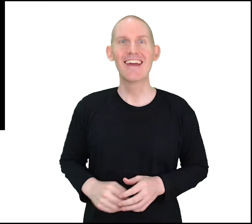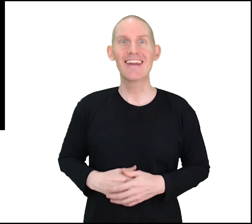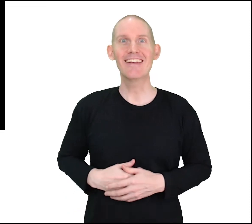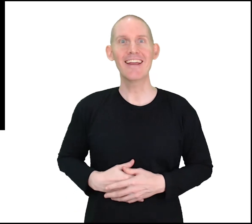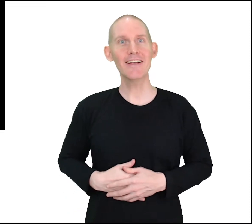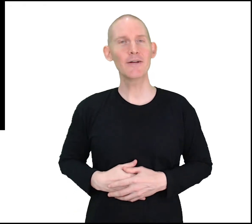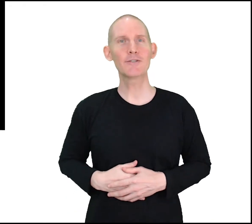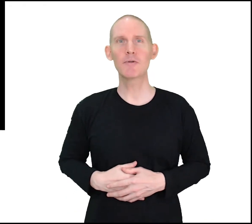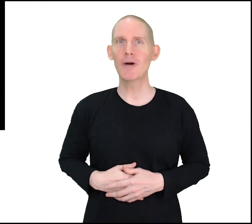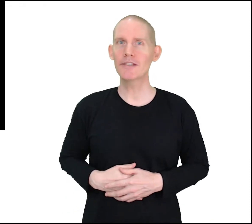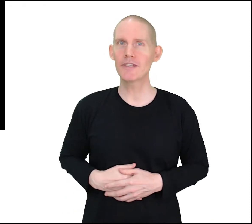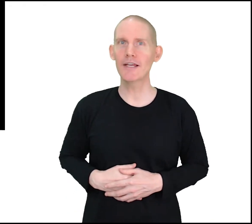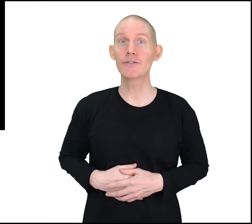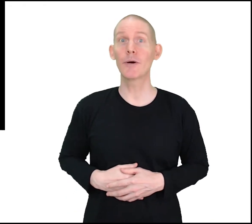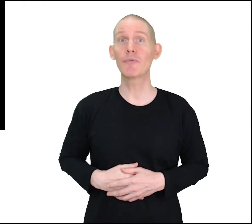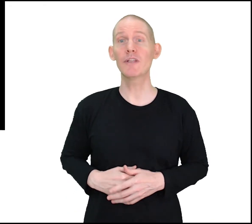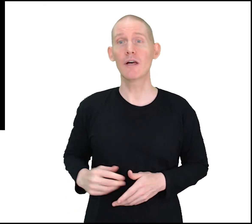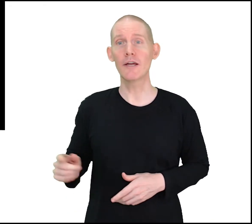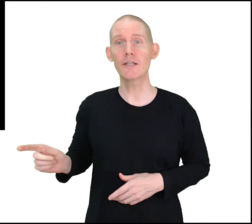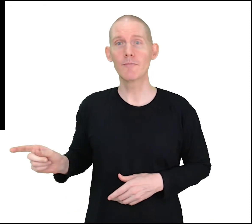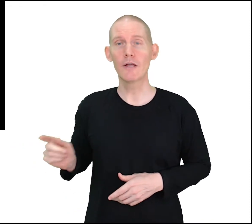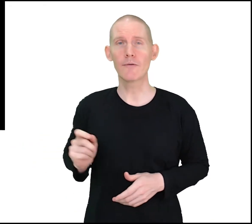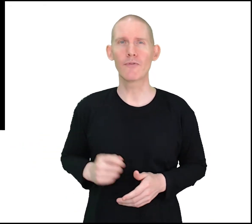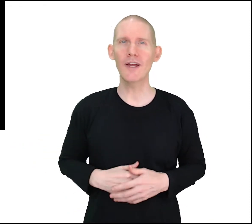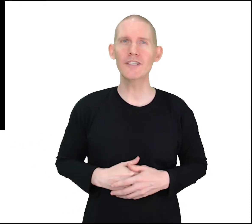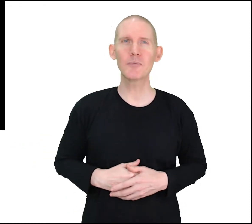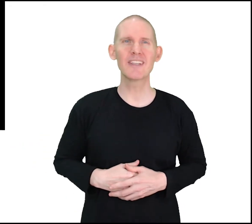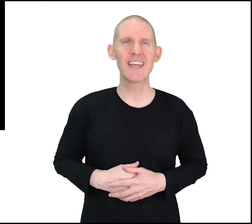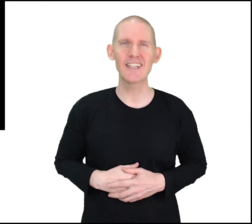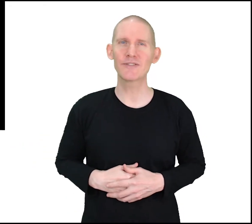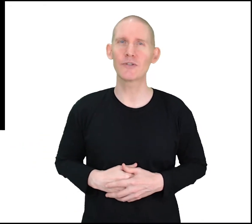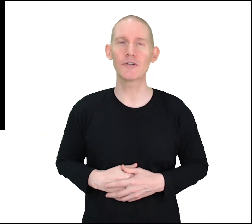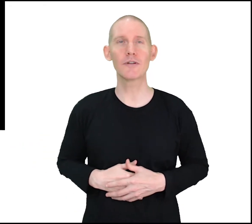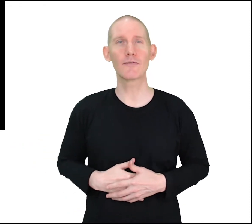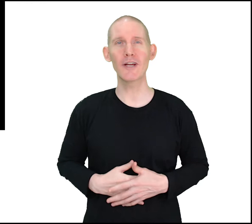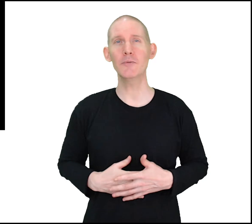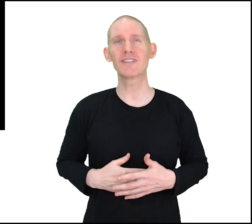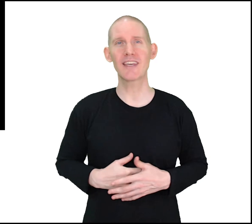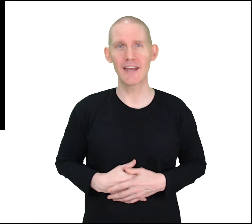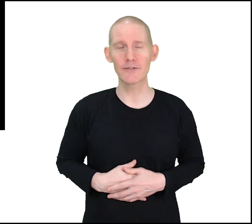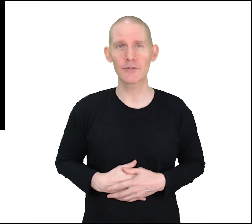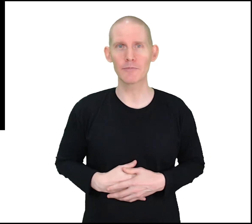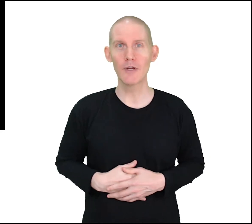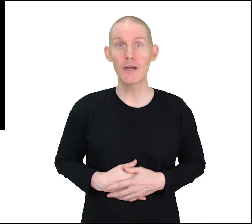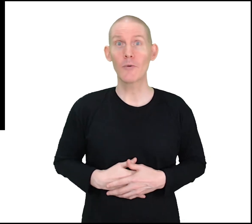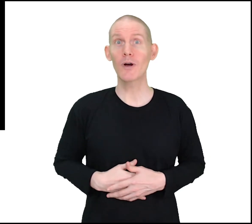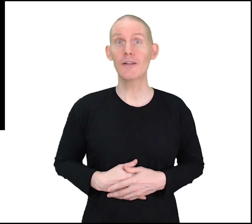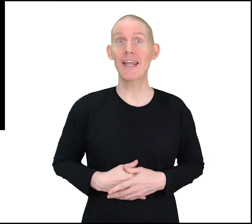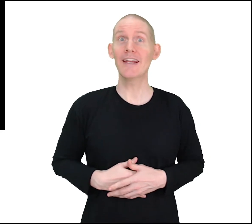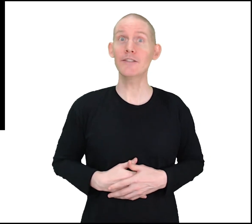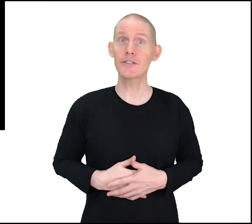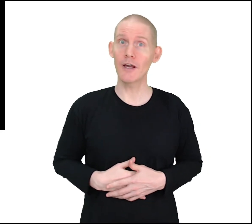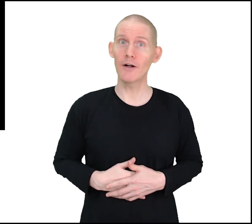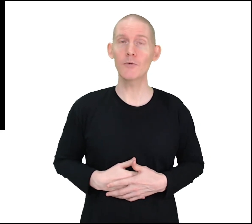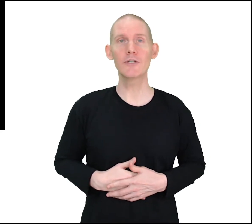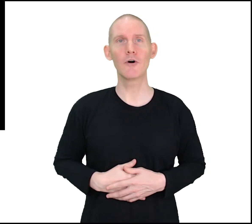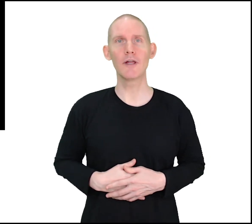In English, we might say something like, the flight has been canceled, or the flight was canceled. Well, in ASL, we'd go like